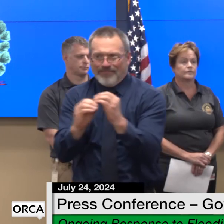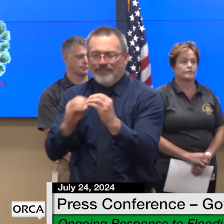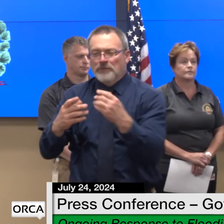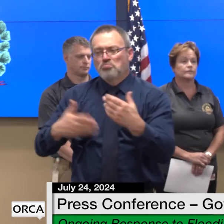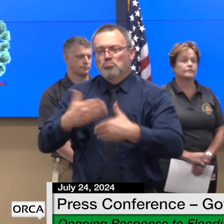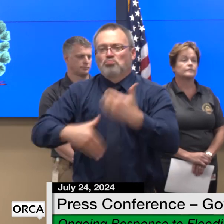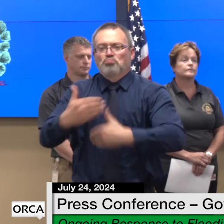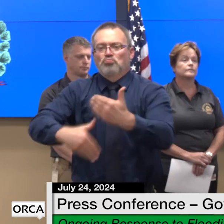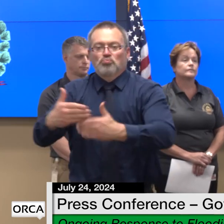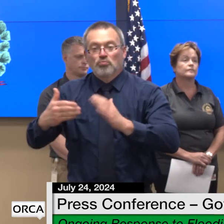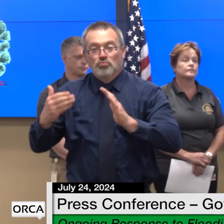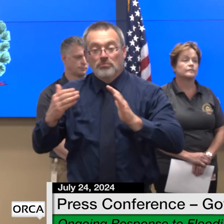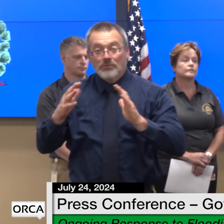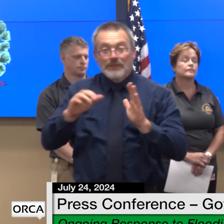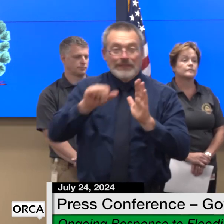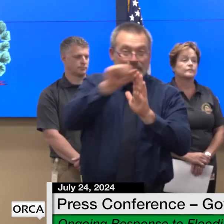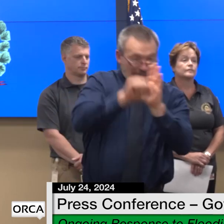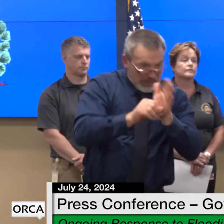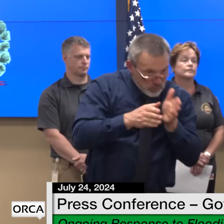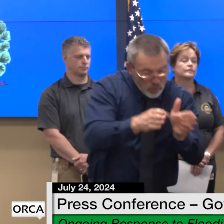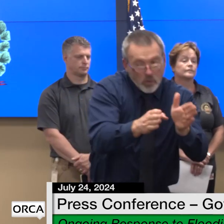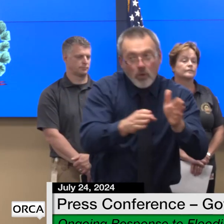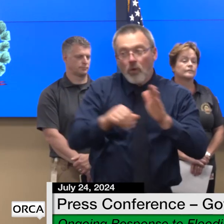state roads and bridges.